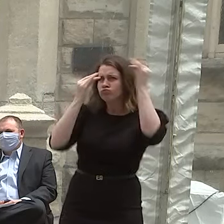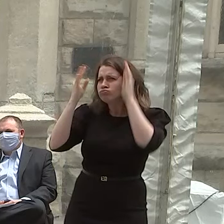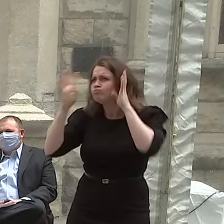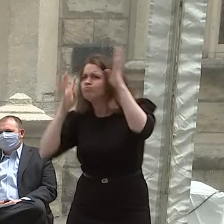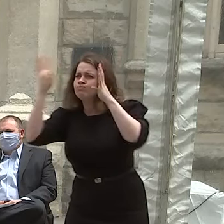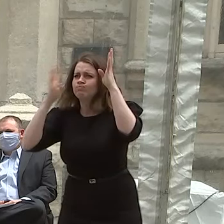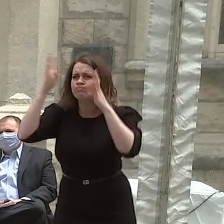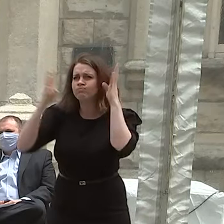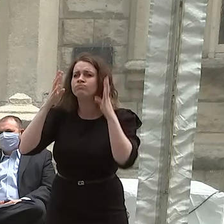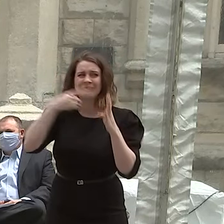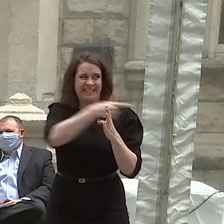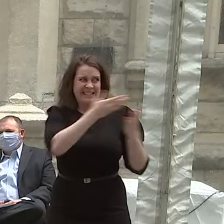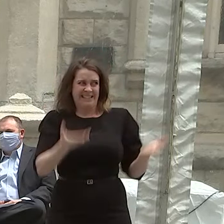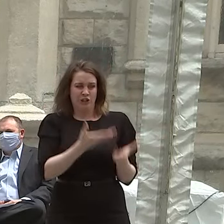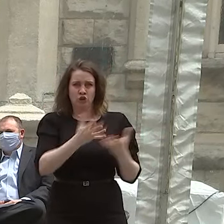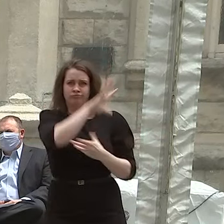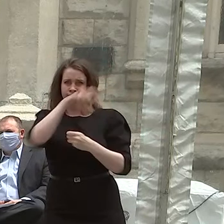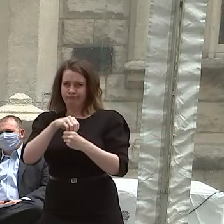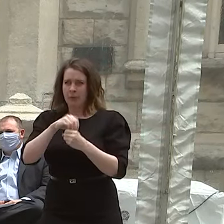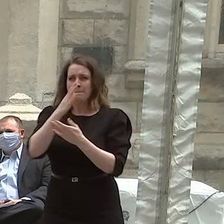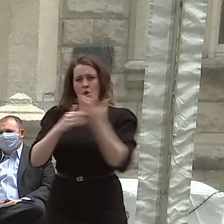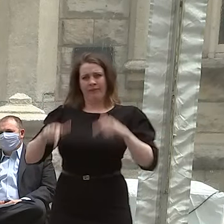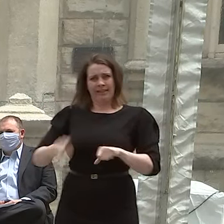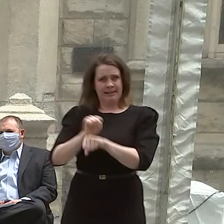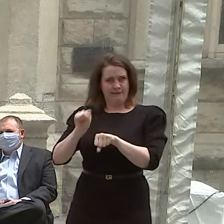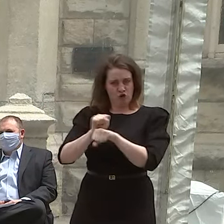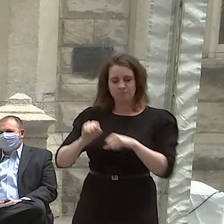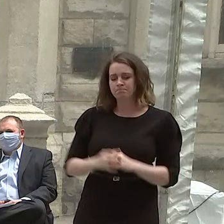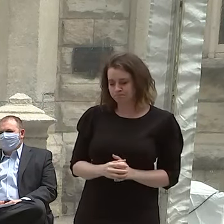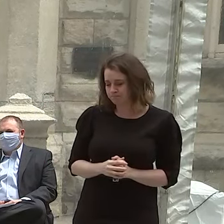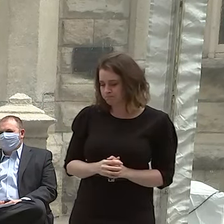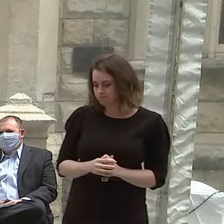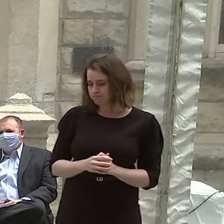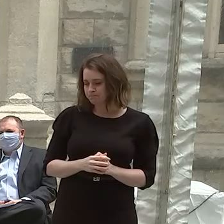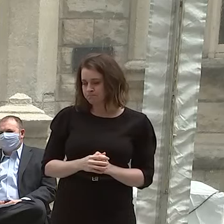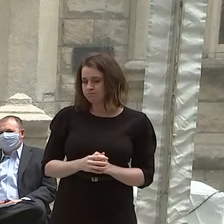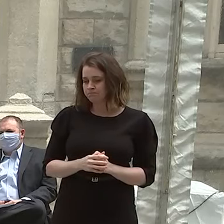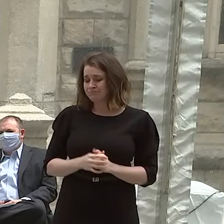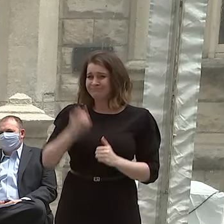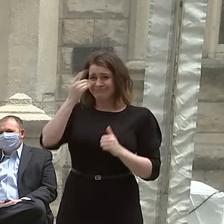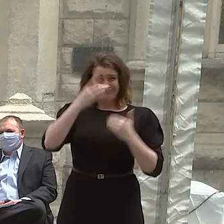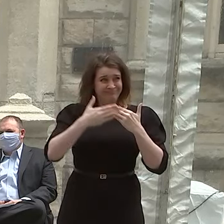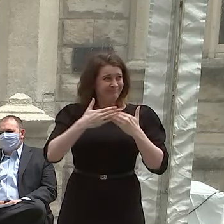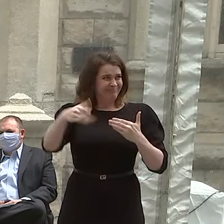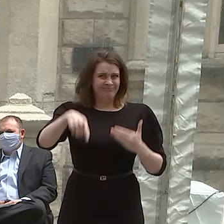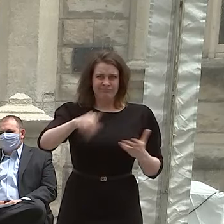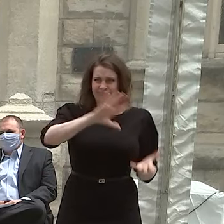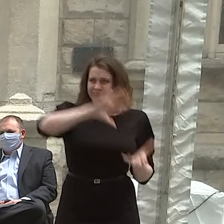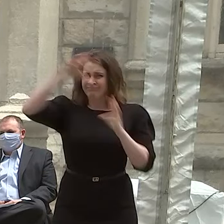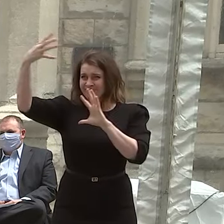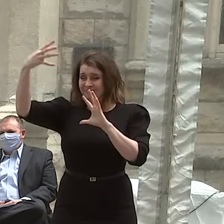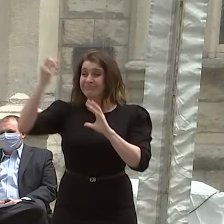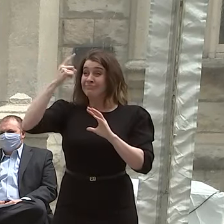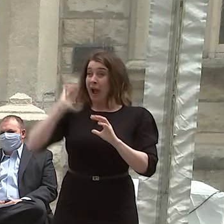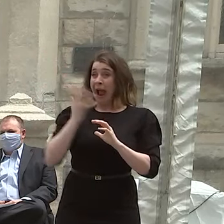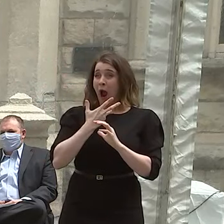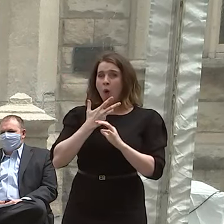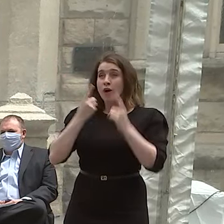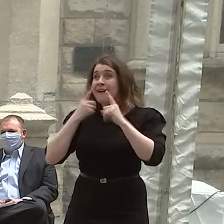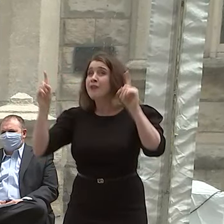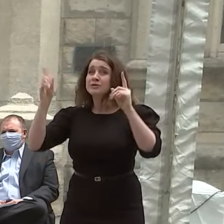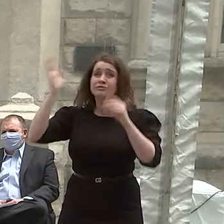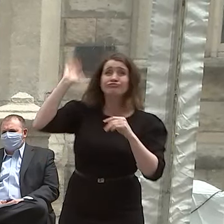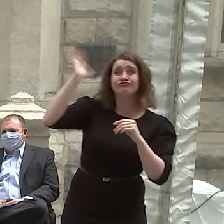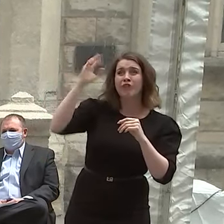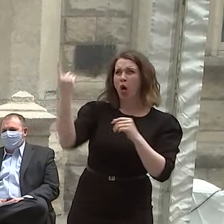is also joining us today and in this effort. Throughout this crisis, I've kept our announcements indoors, but